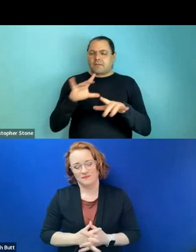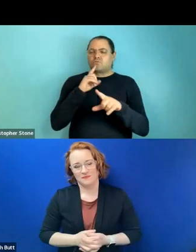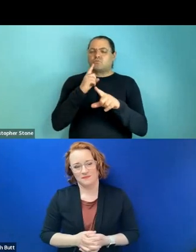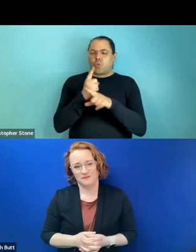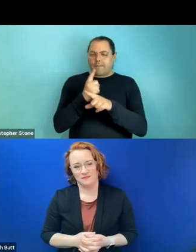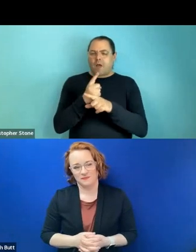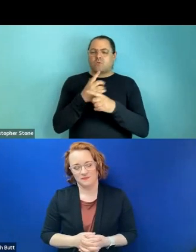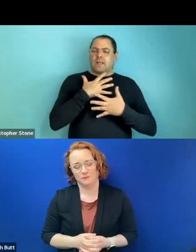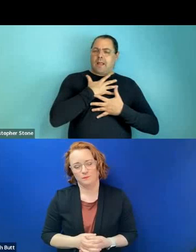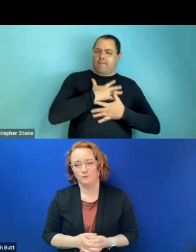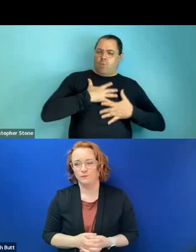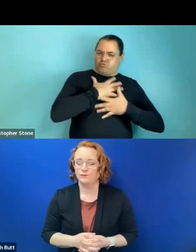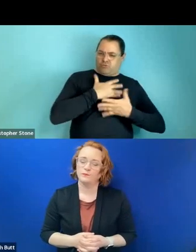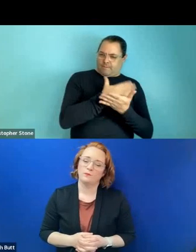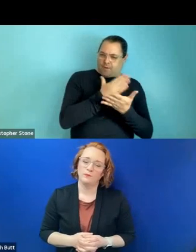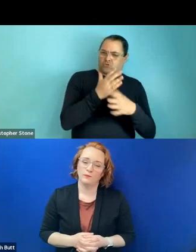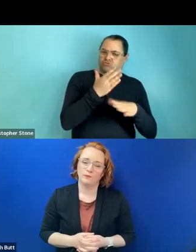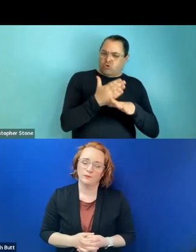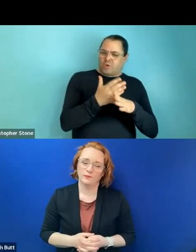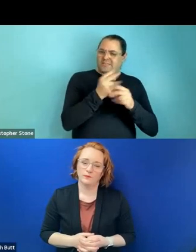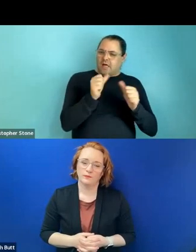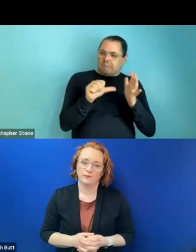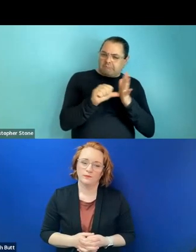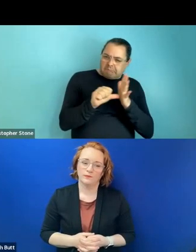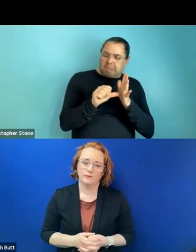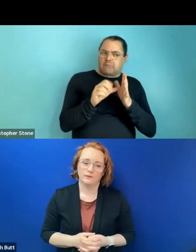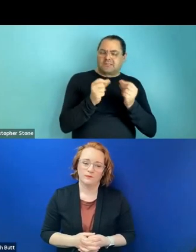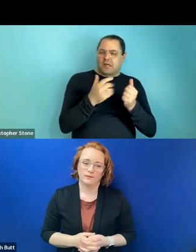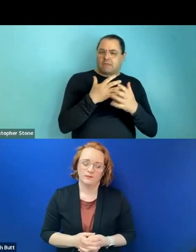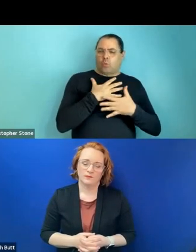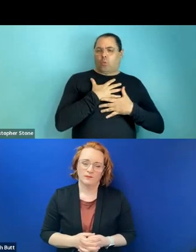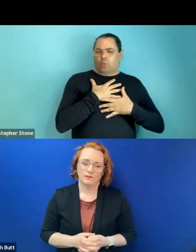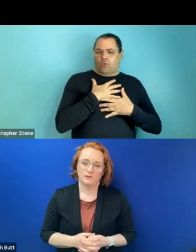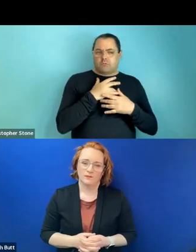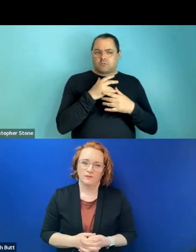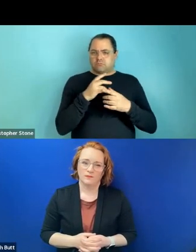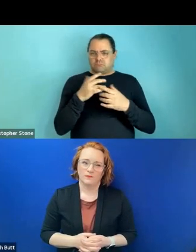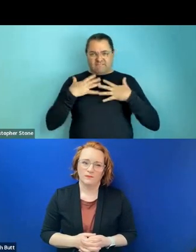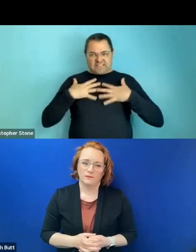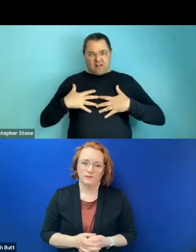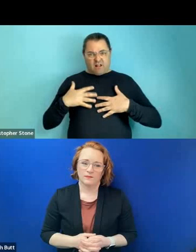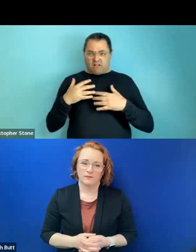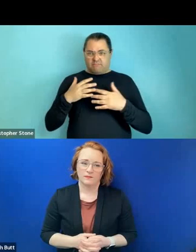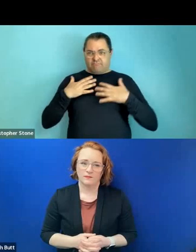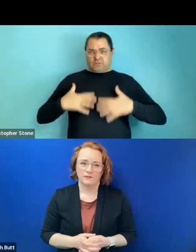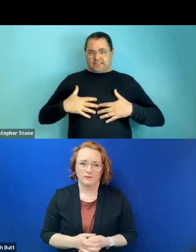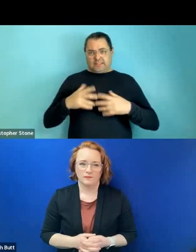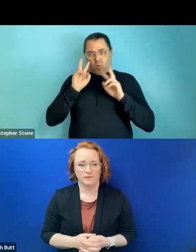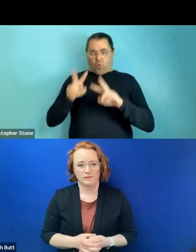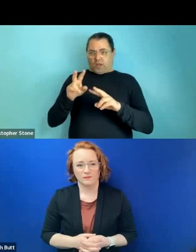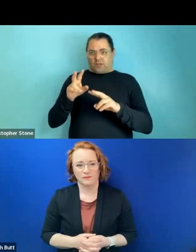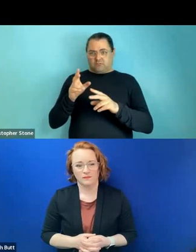perhaps emotional challenges of doing this role, but what about some of the physical challenges? I mean, I'm looking at Christopher at the moment, and I